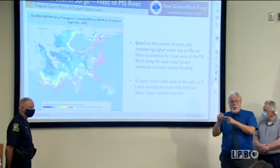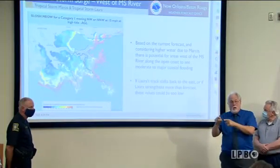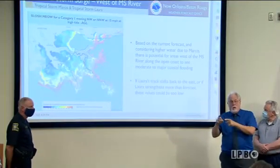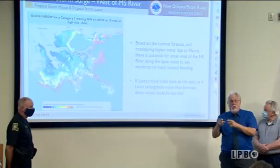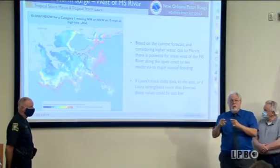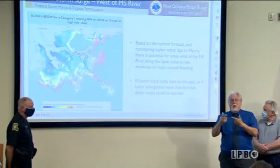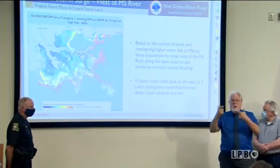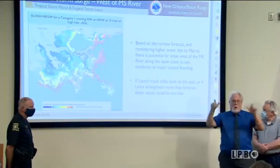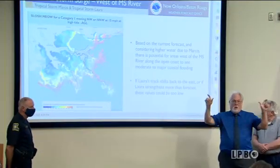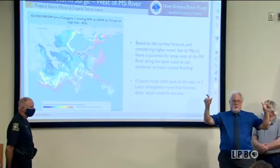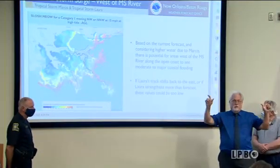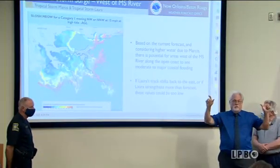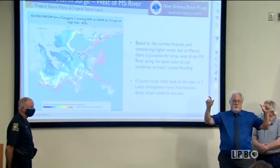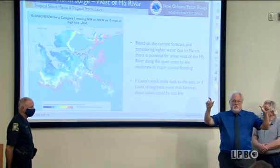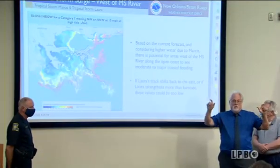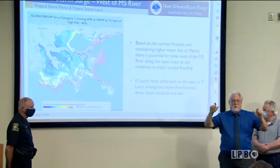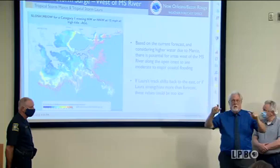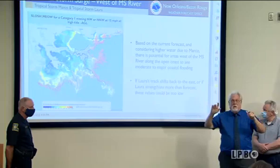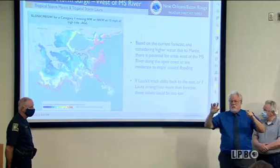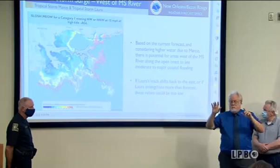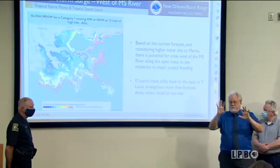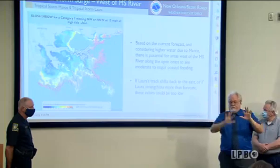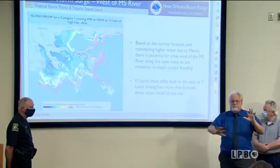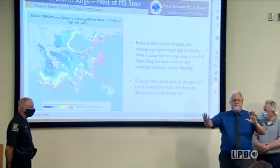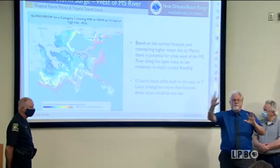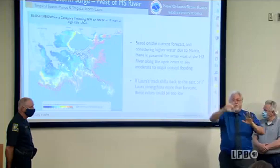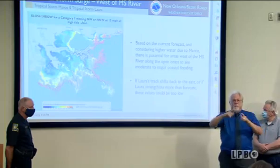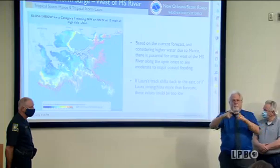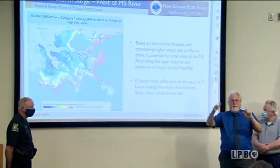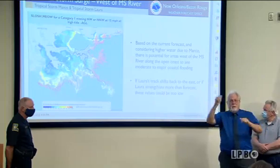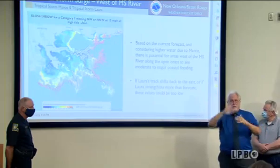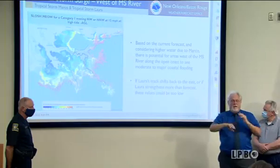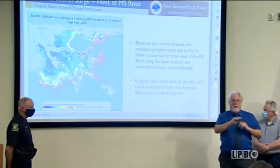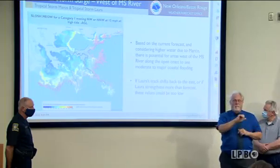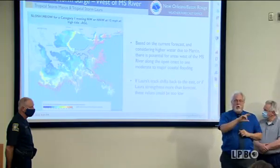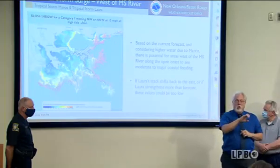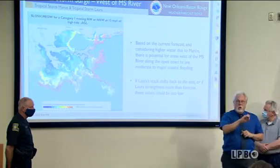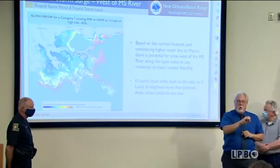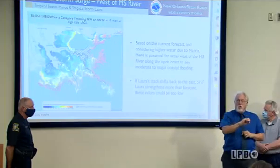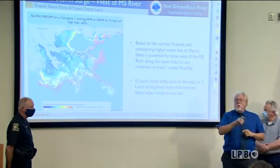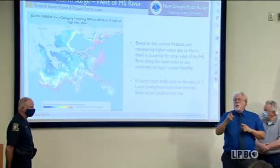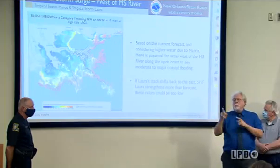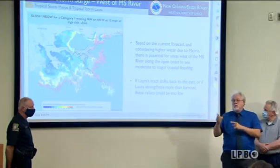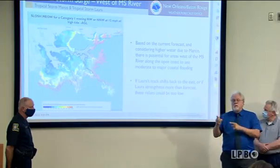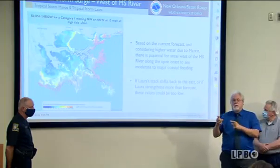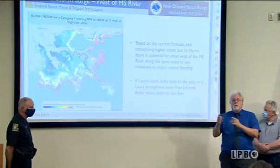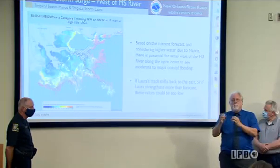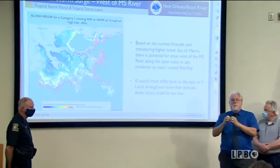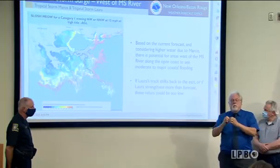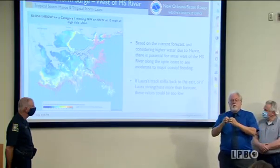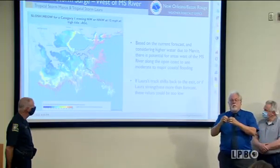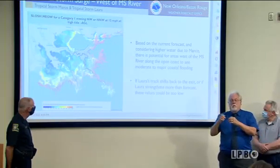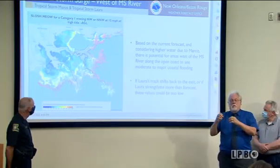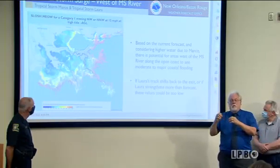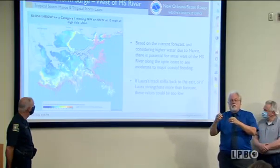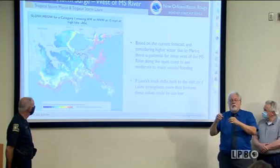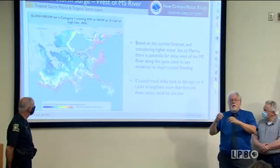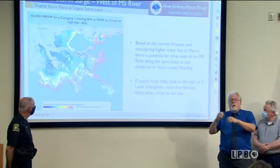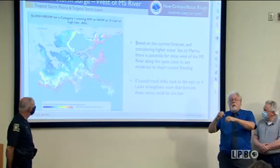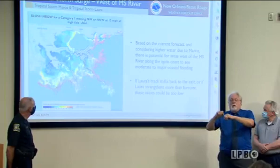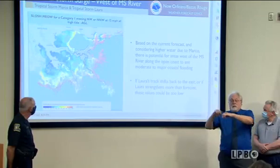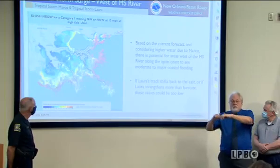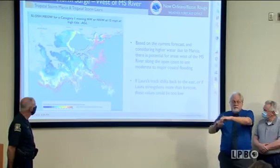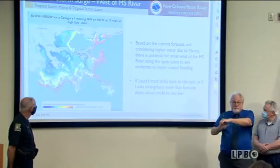it's a very large storm. Its wind field is going to be much larger than Marco's. And so there will actually be storm surge effects even